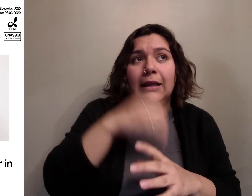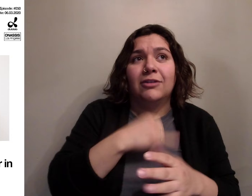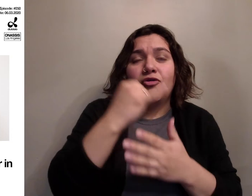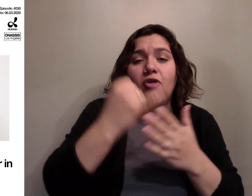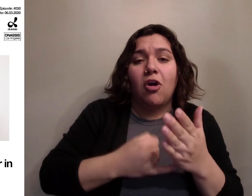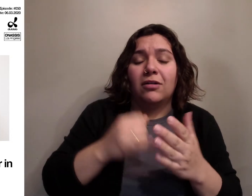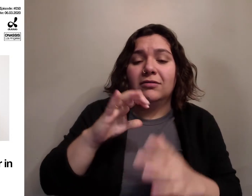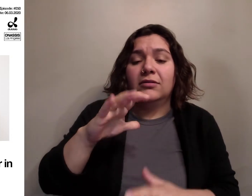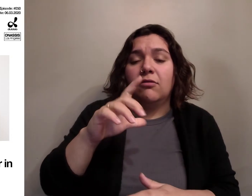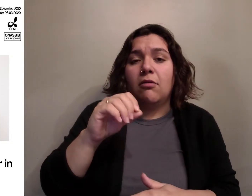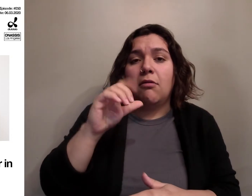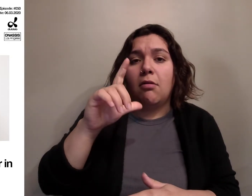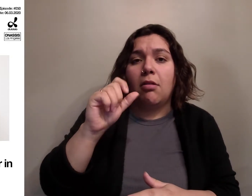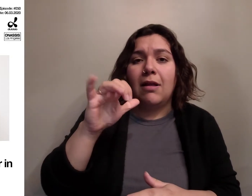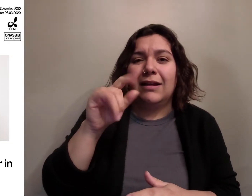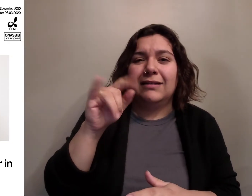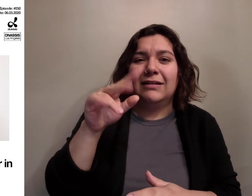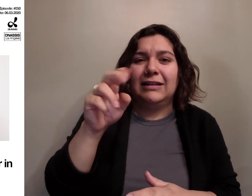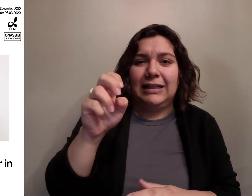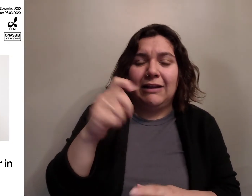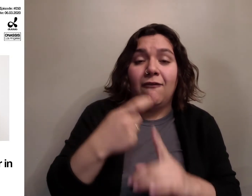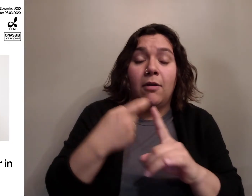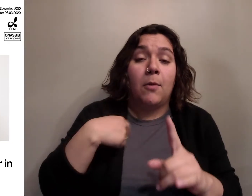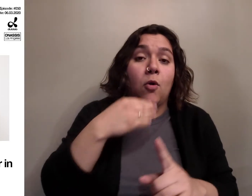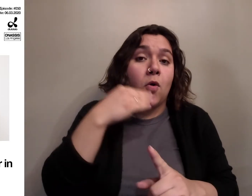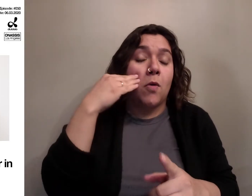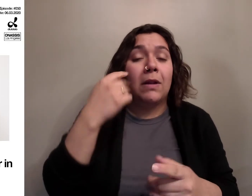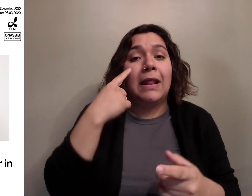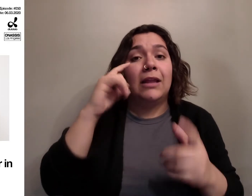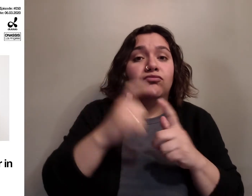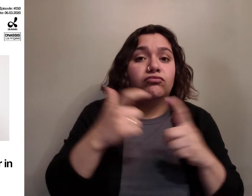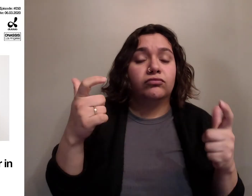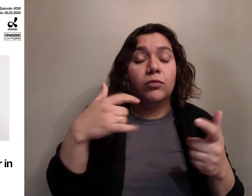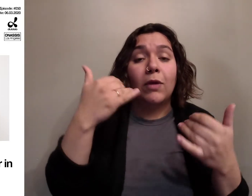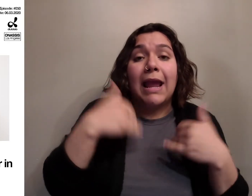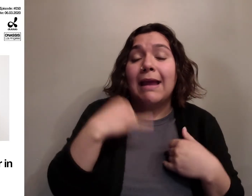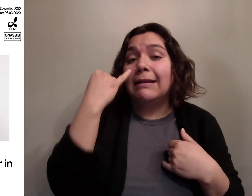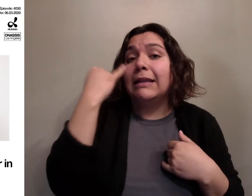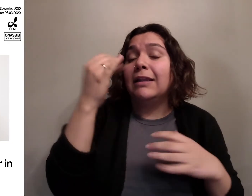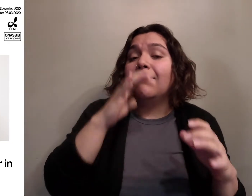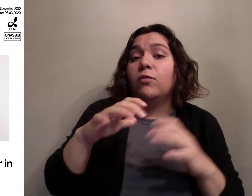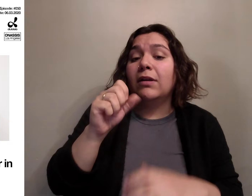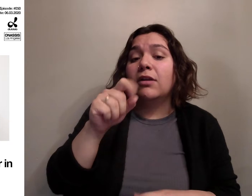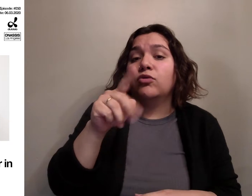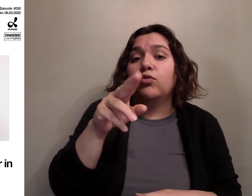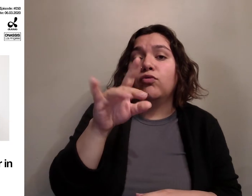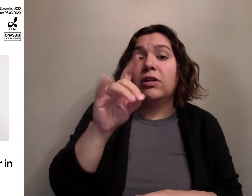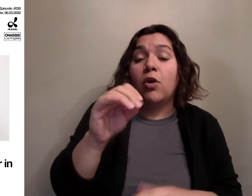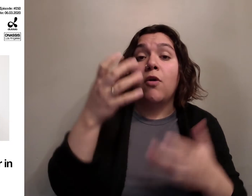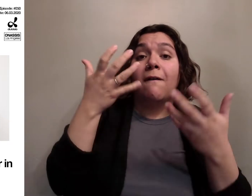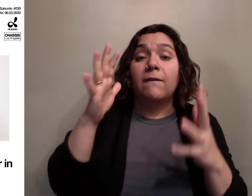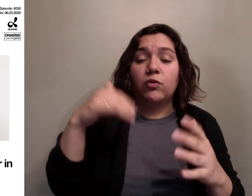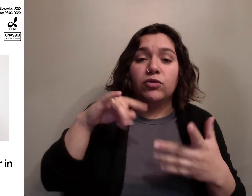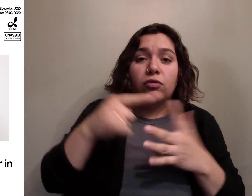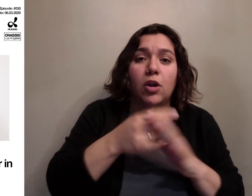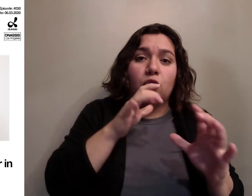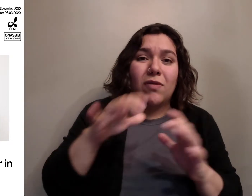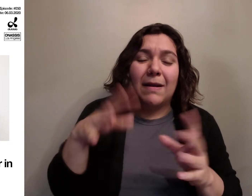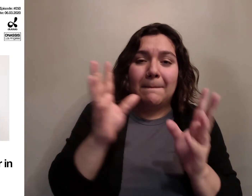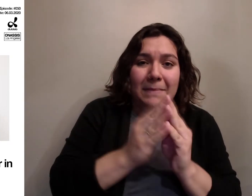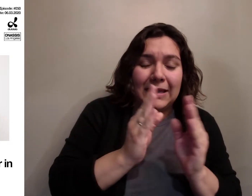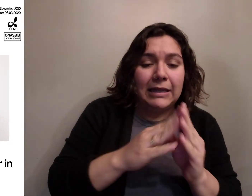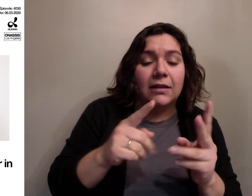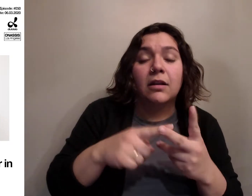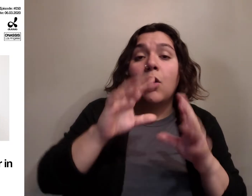my partner. I started a arts collective out of our home, and it grew. And we originally just had an idea about